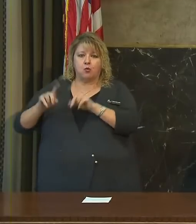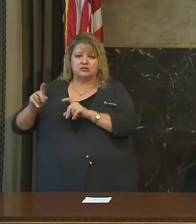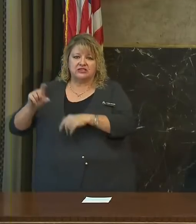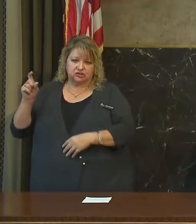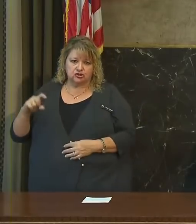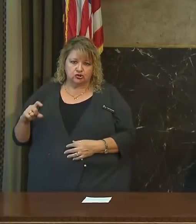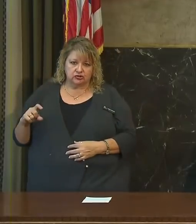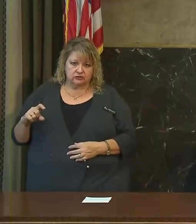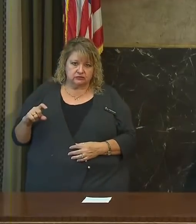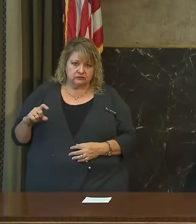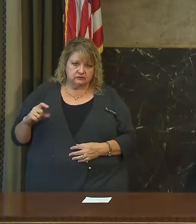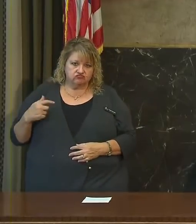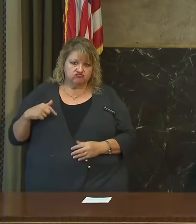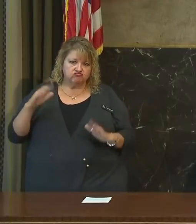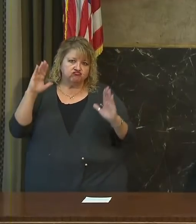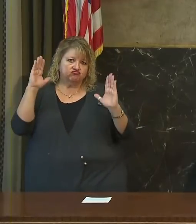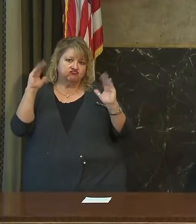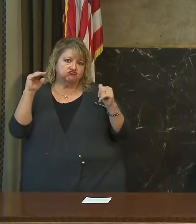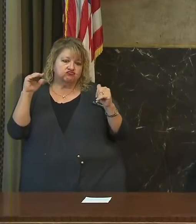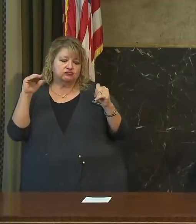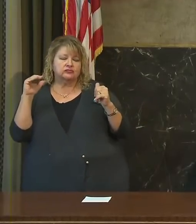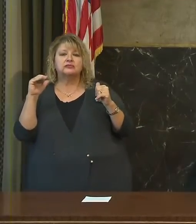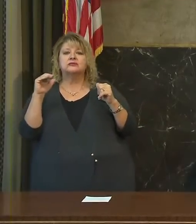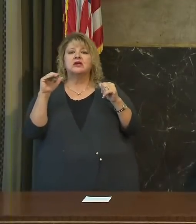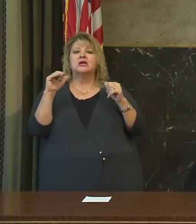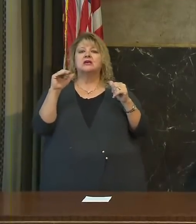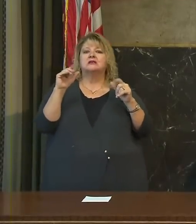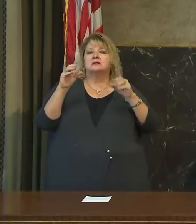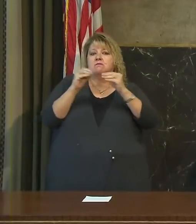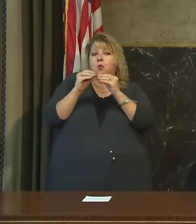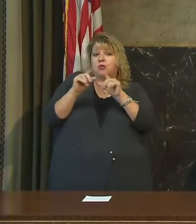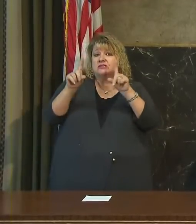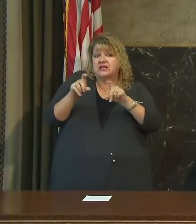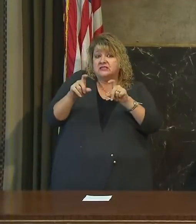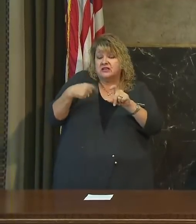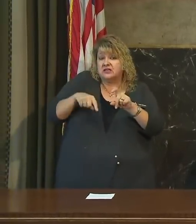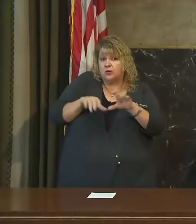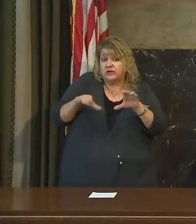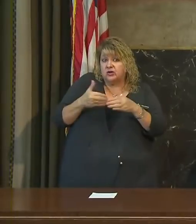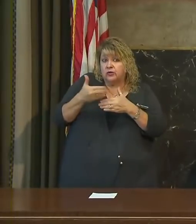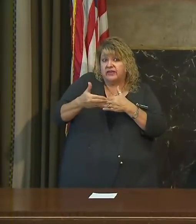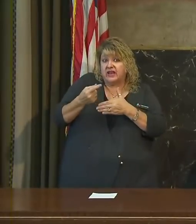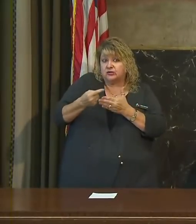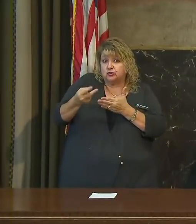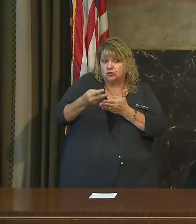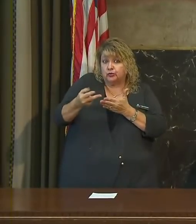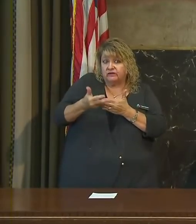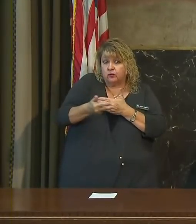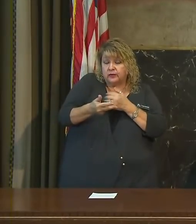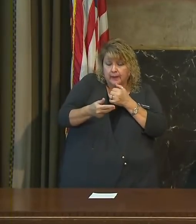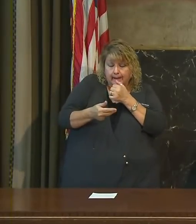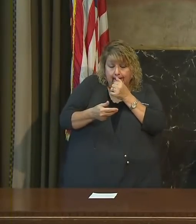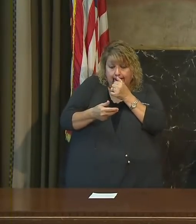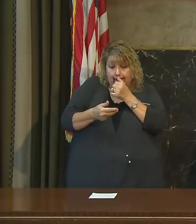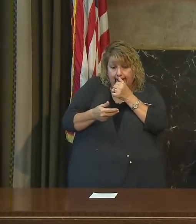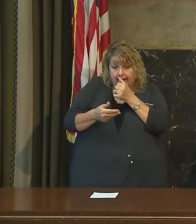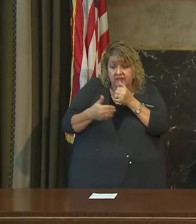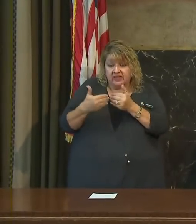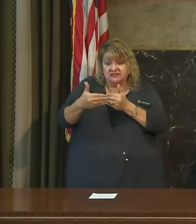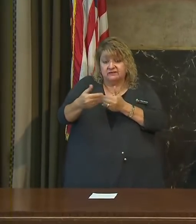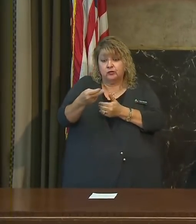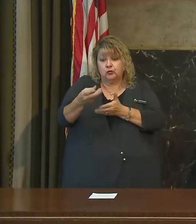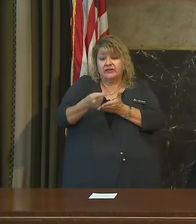would expect that the number of tests that we do over the next several weeks will continue to